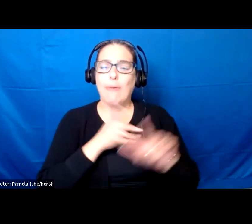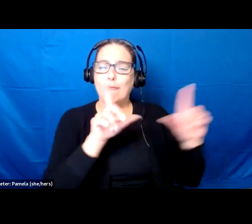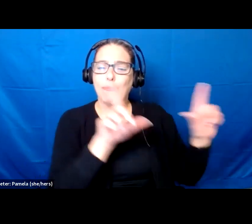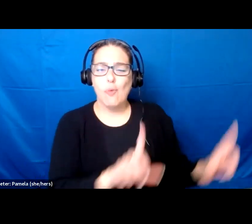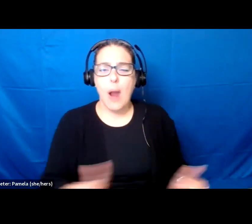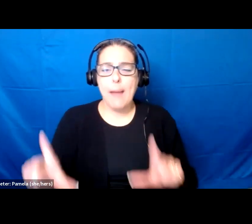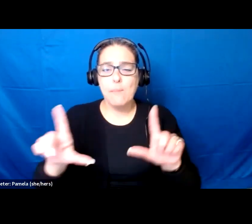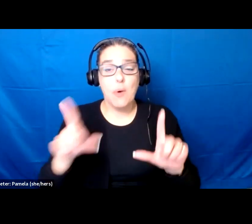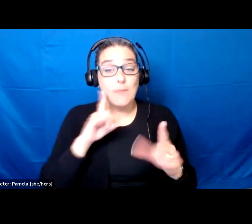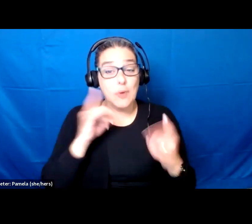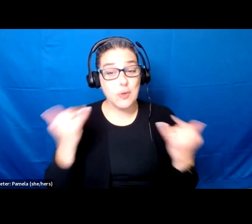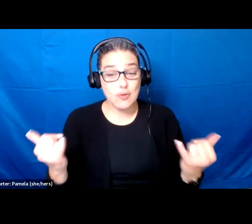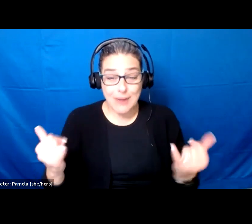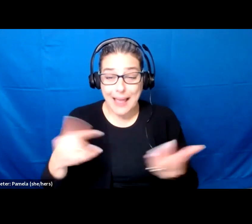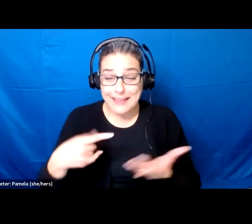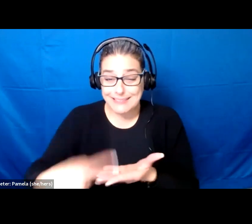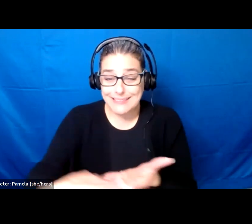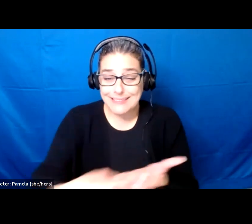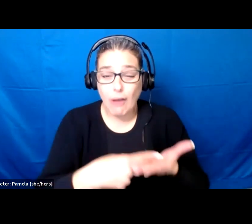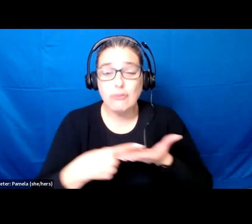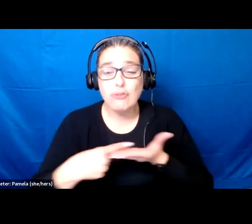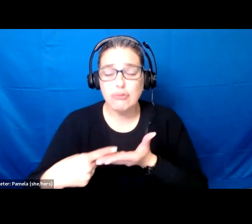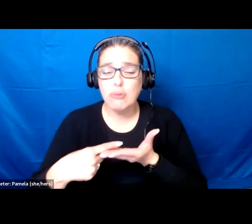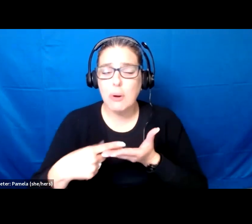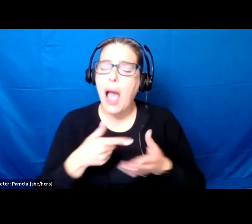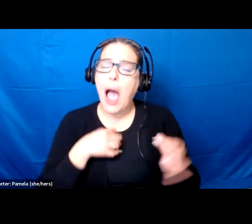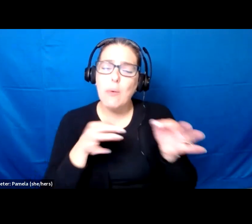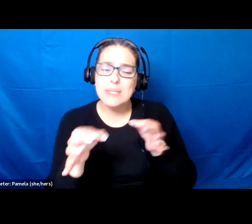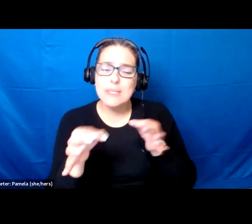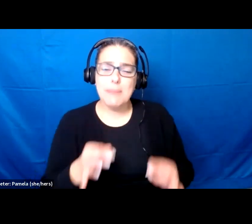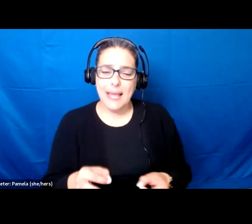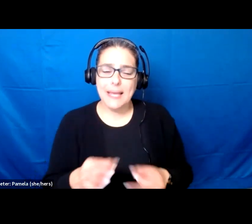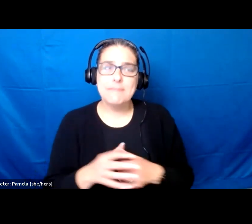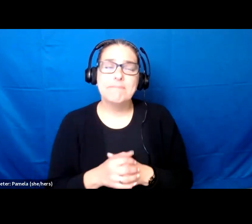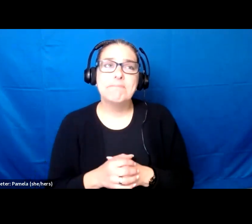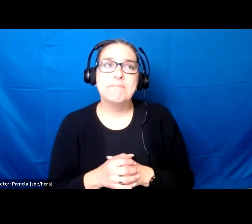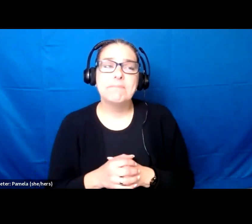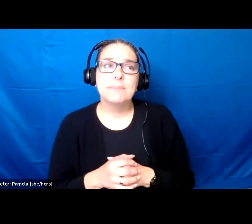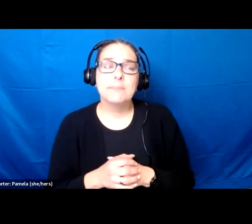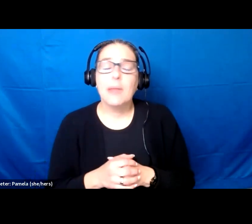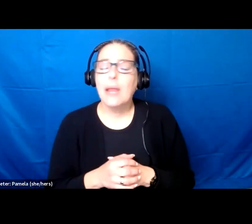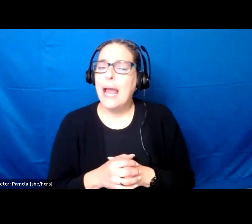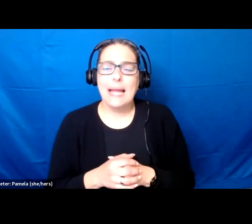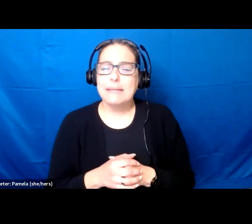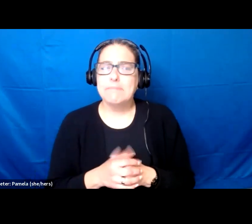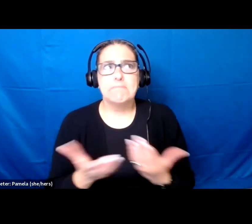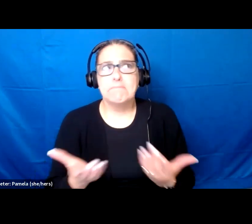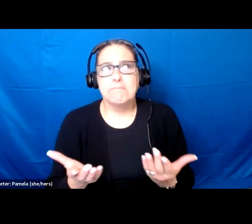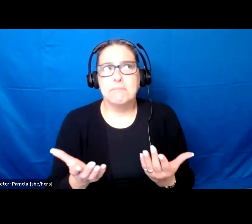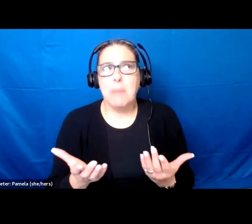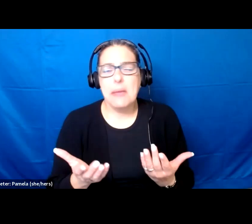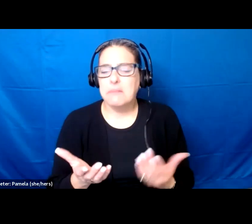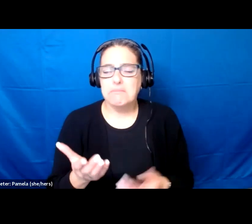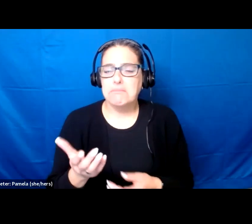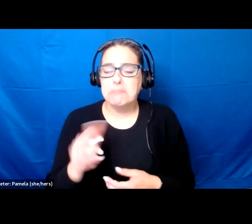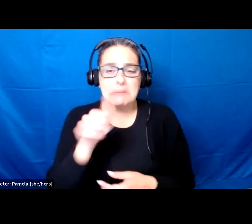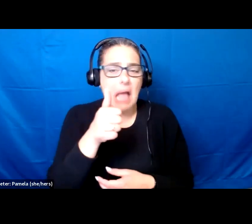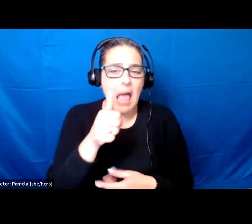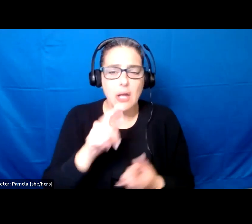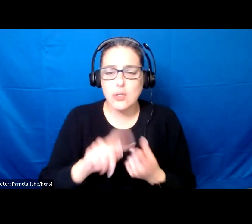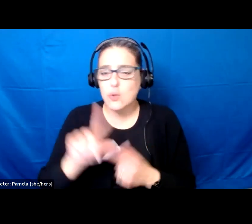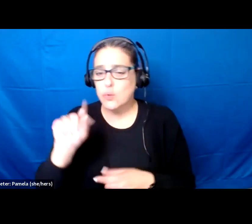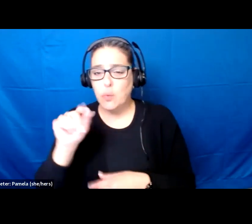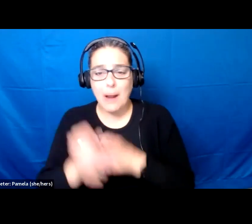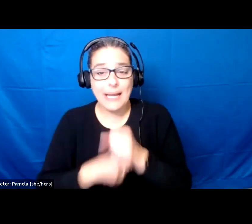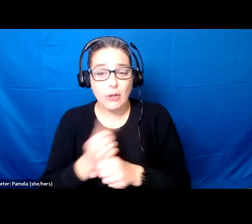can speak, is that if even 10 or 20 years ago, you would have told